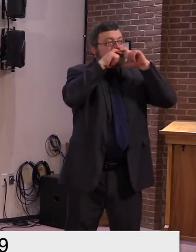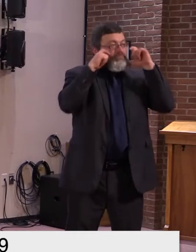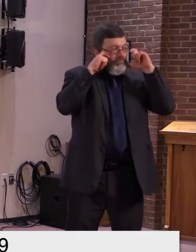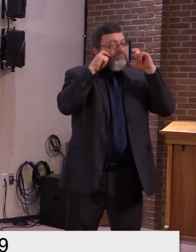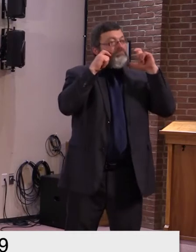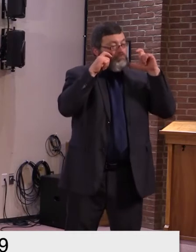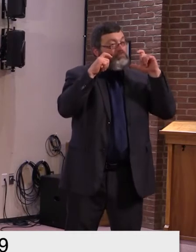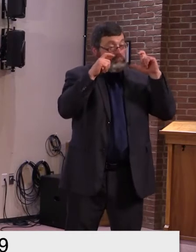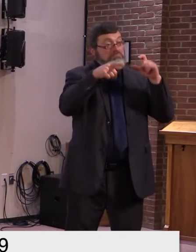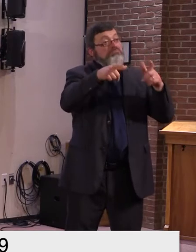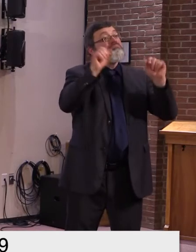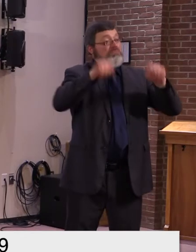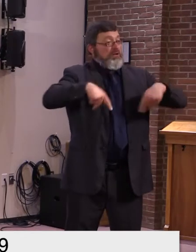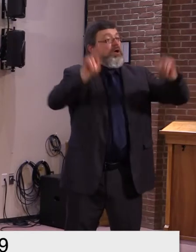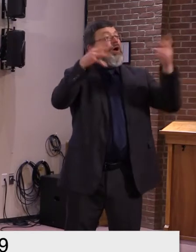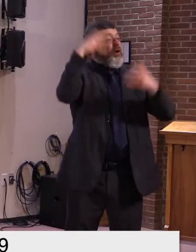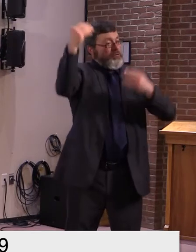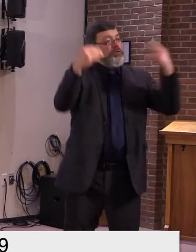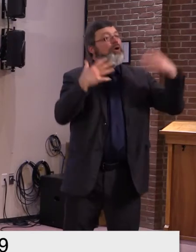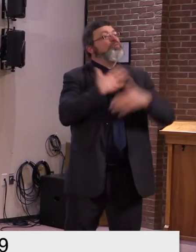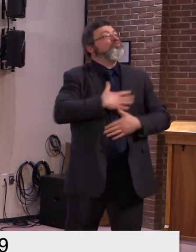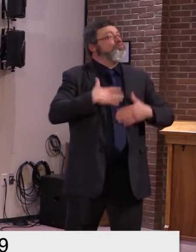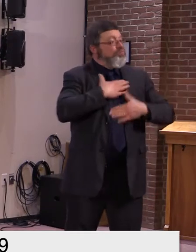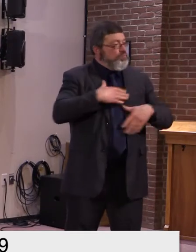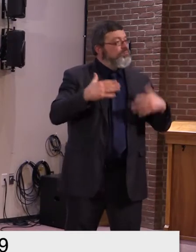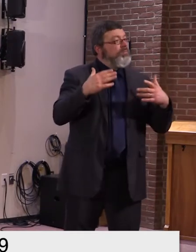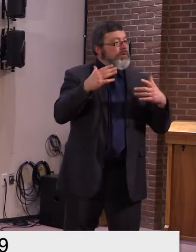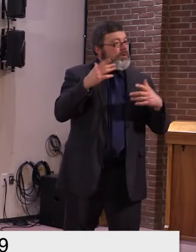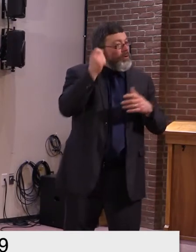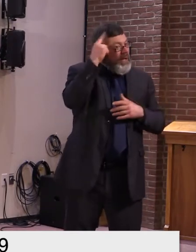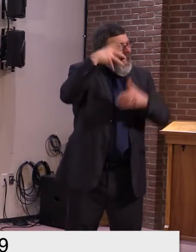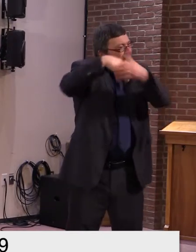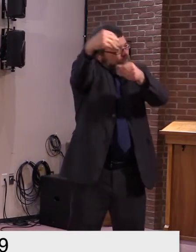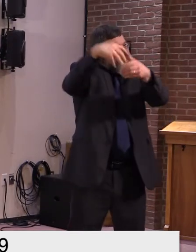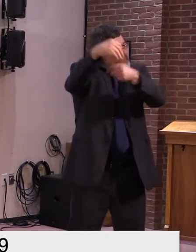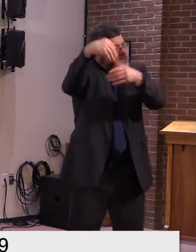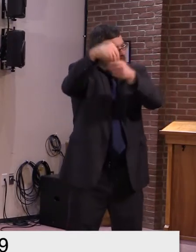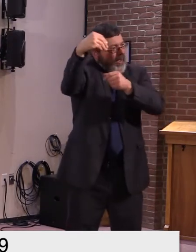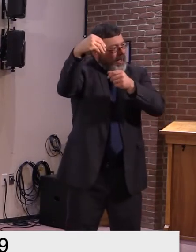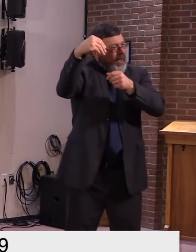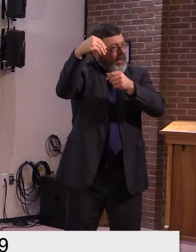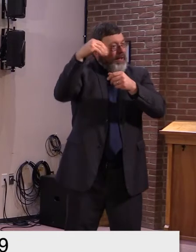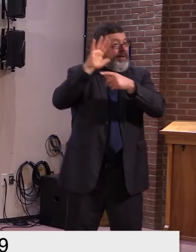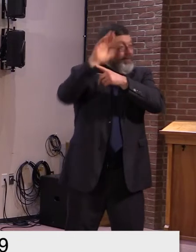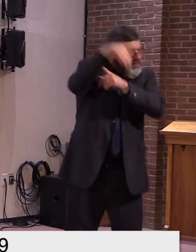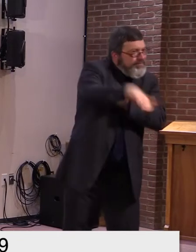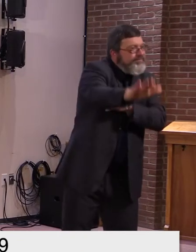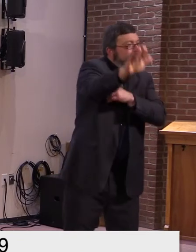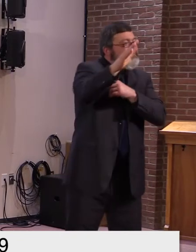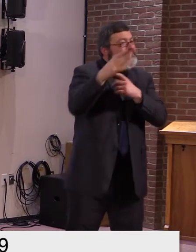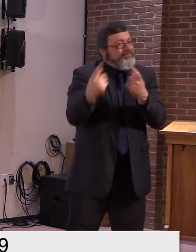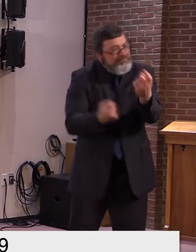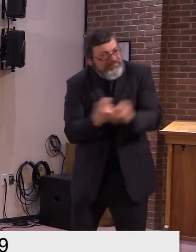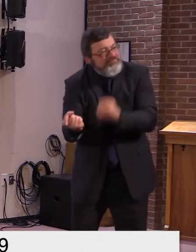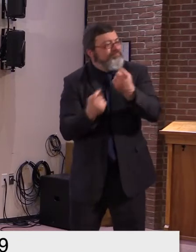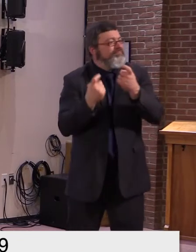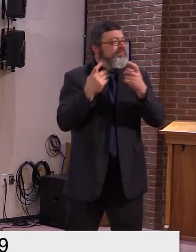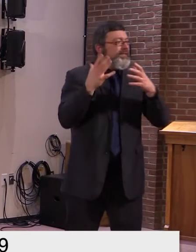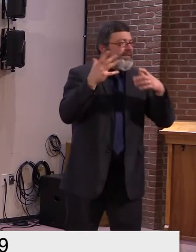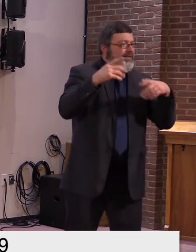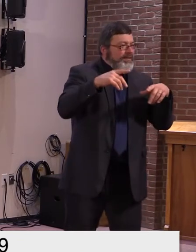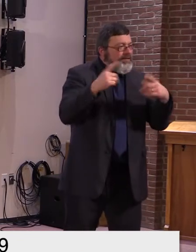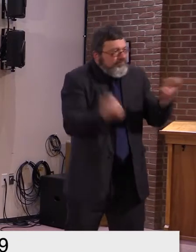your household. But you've got to follow the arrive, play, leave approach,